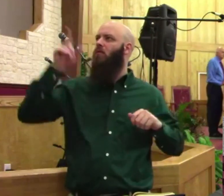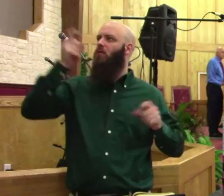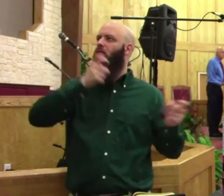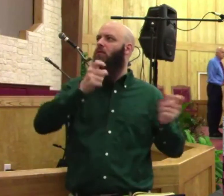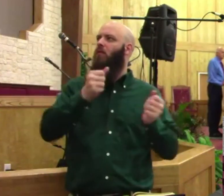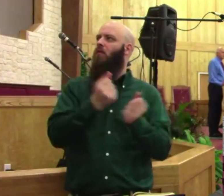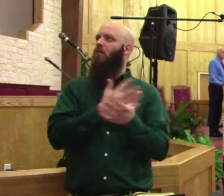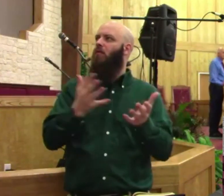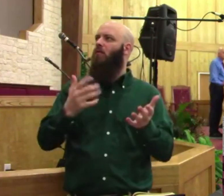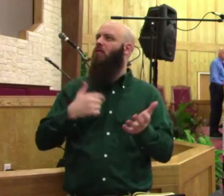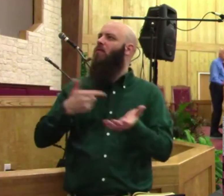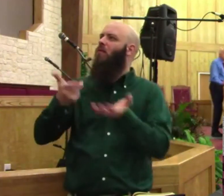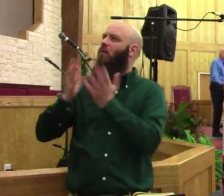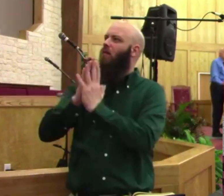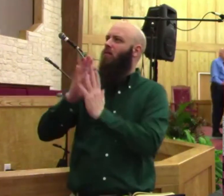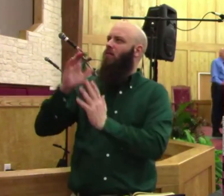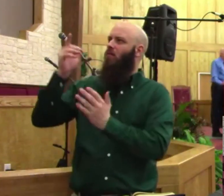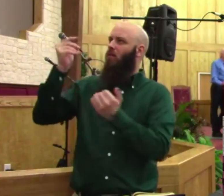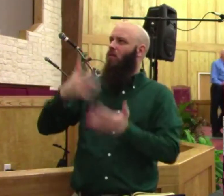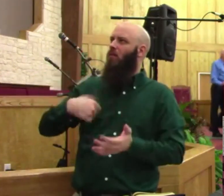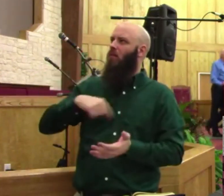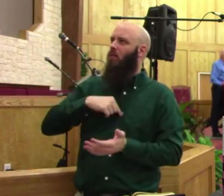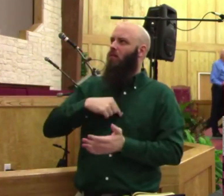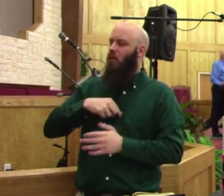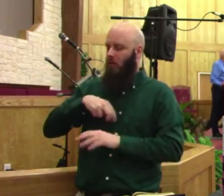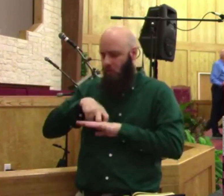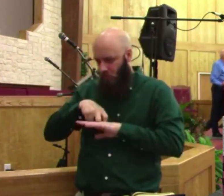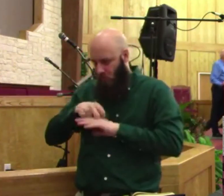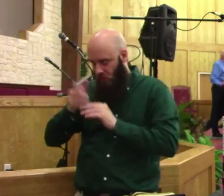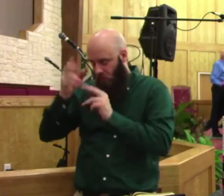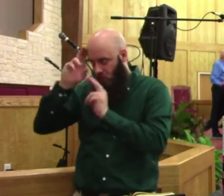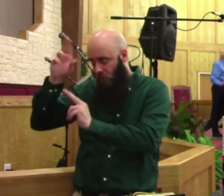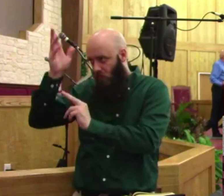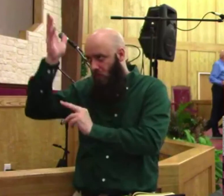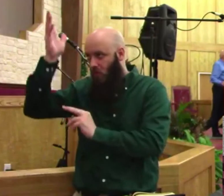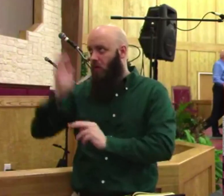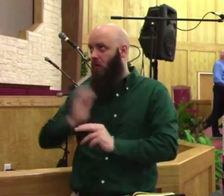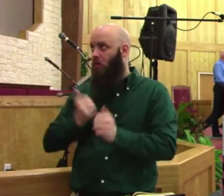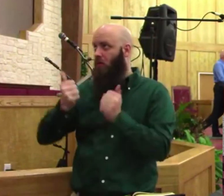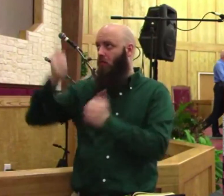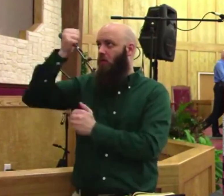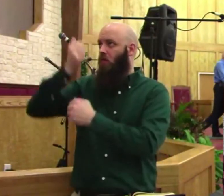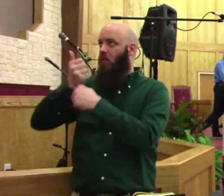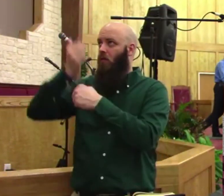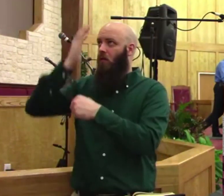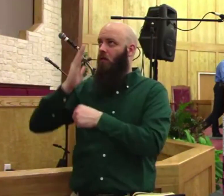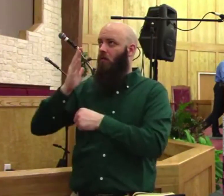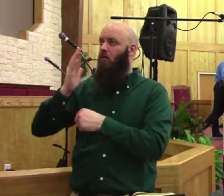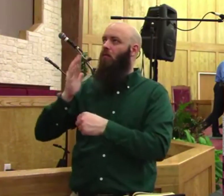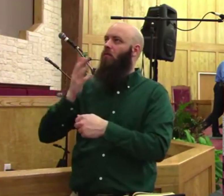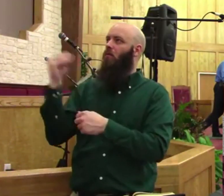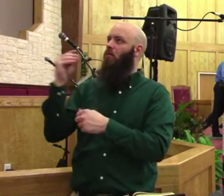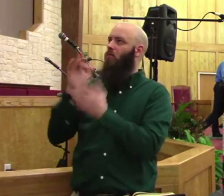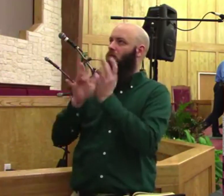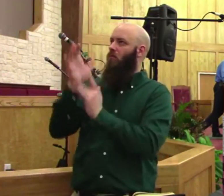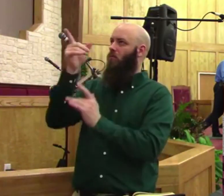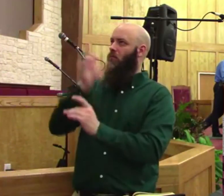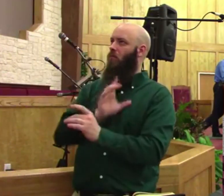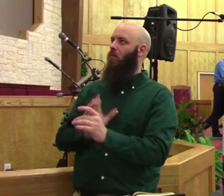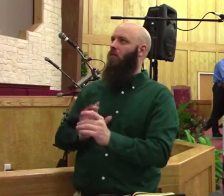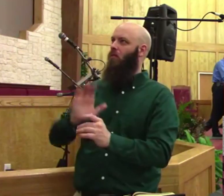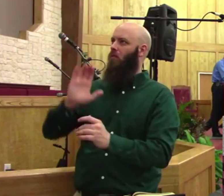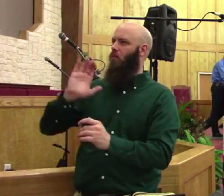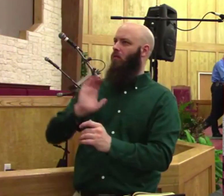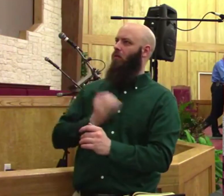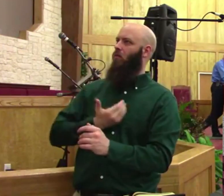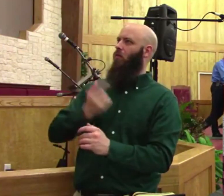you, our sovereign God, and to the Lord Jesus Christ, our only Savior, in whose name we